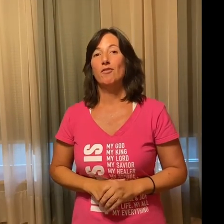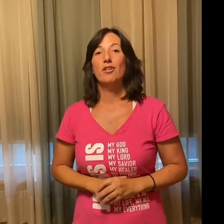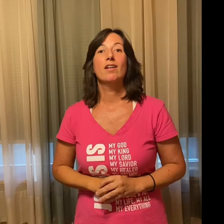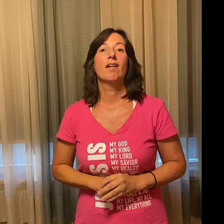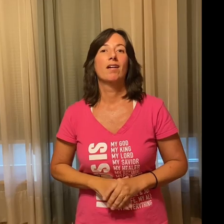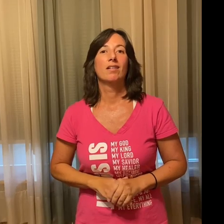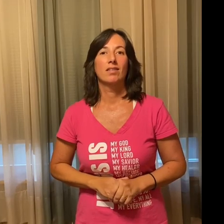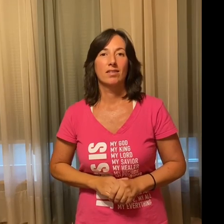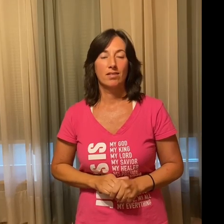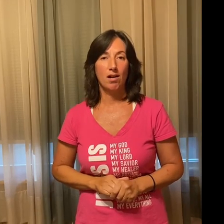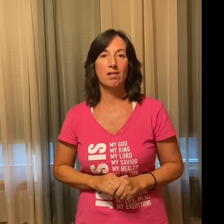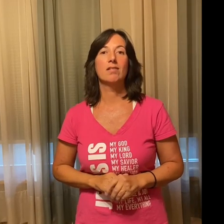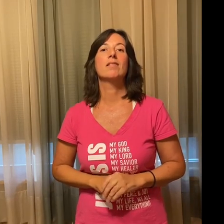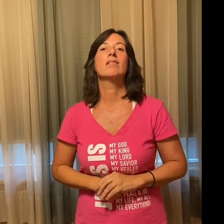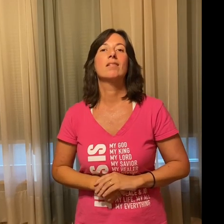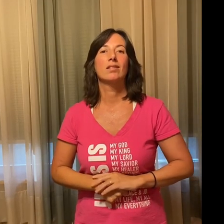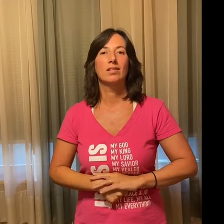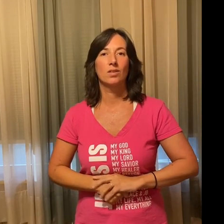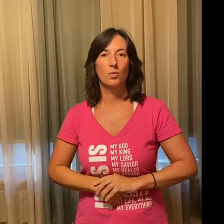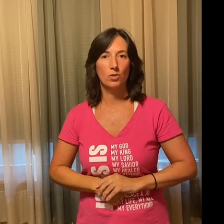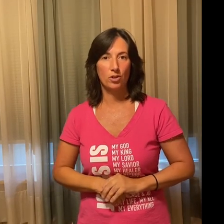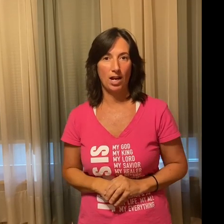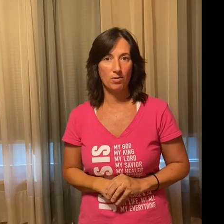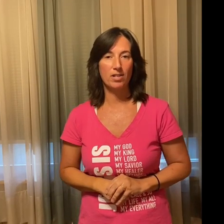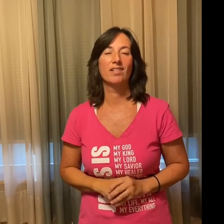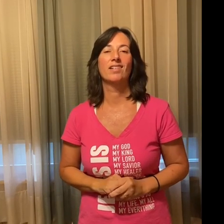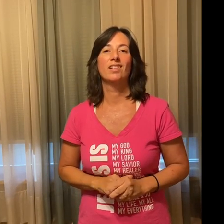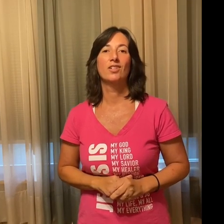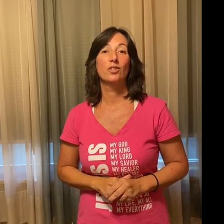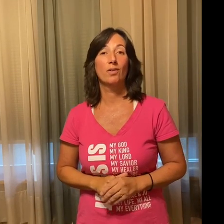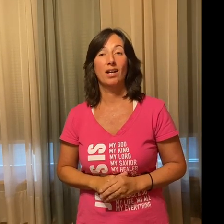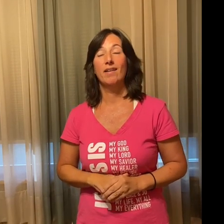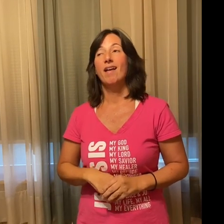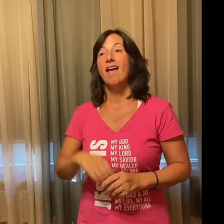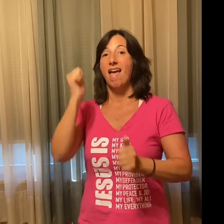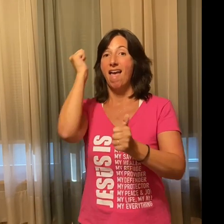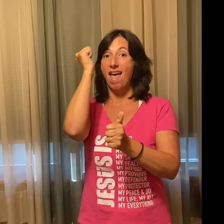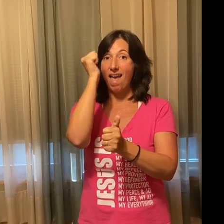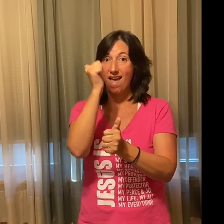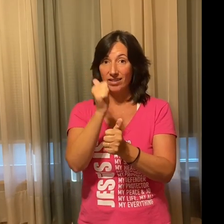So every tongue will shout. So